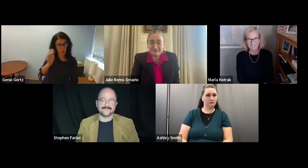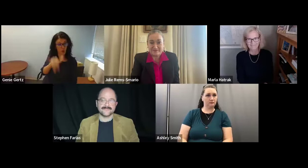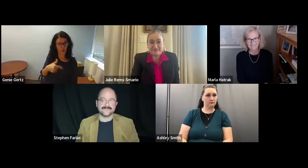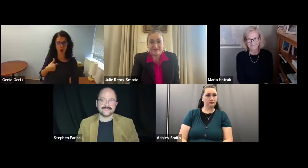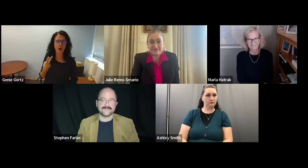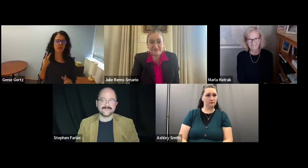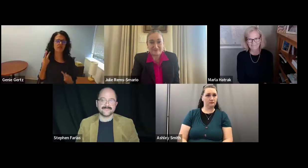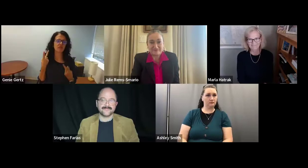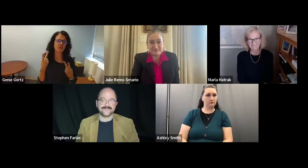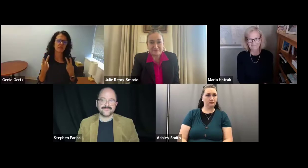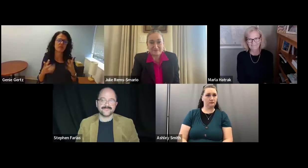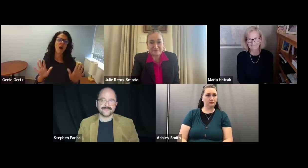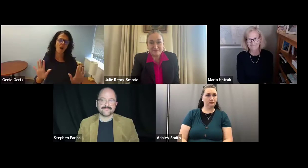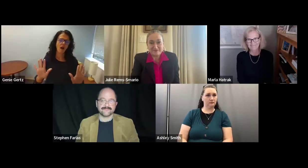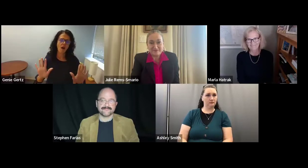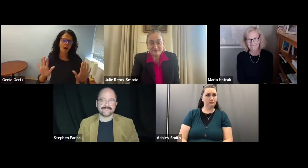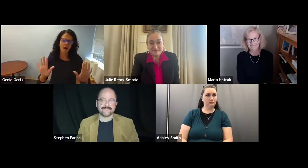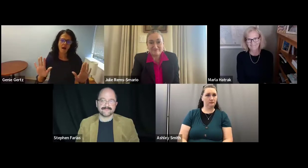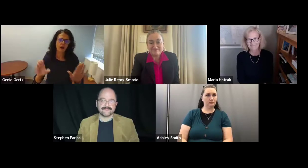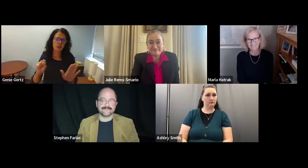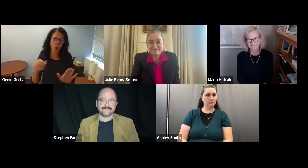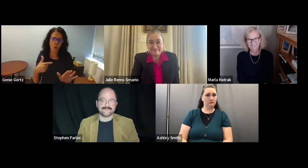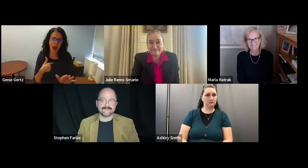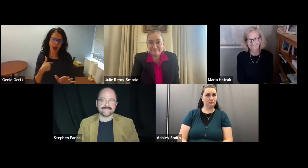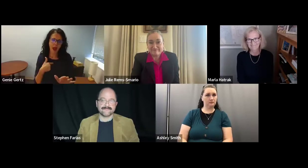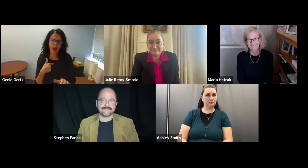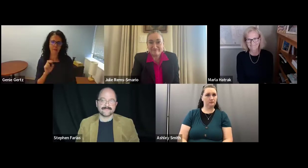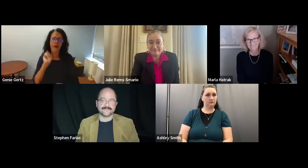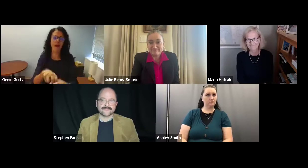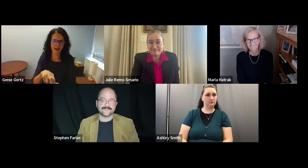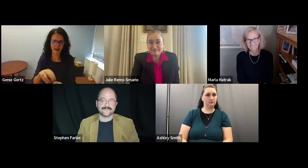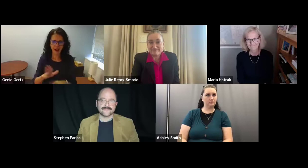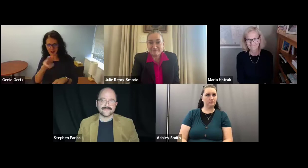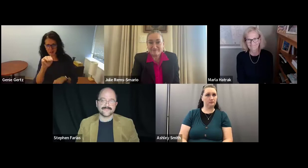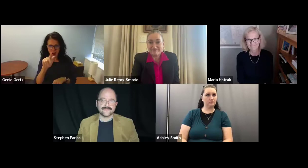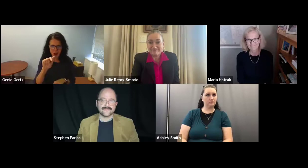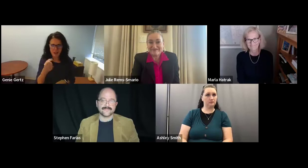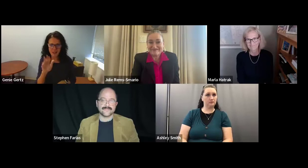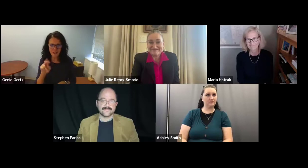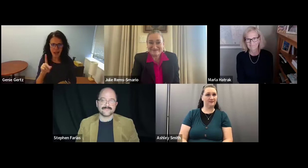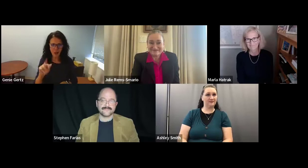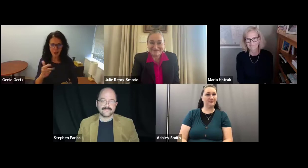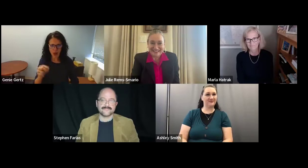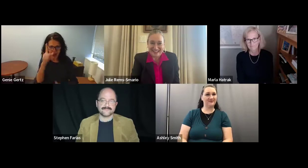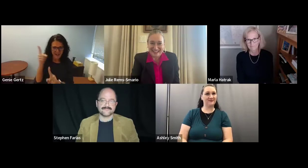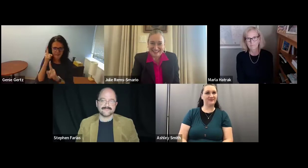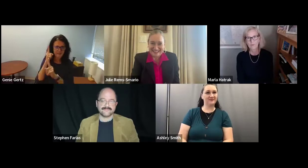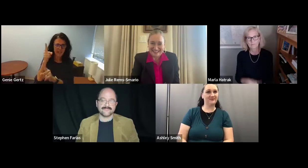do, right? So I went through that. Oh my goodness. I'm on it, just to tell you,